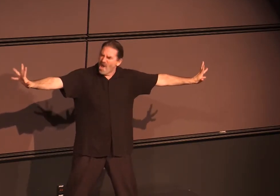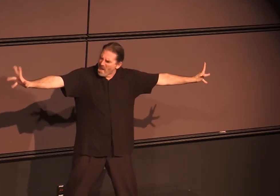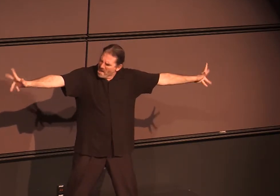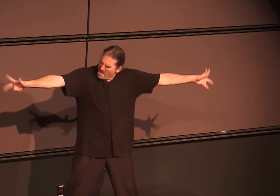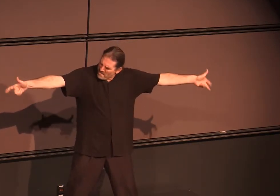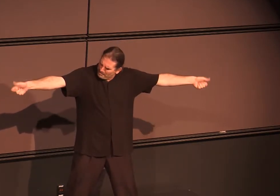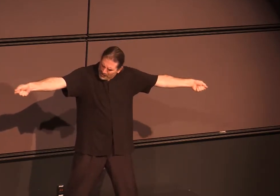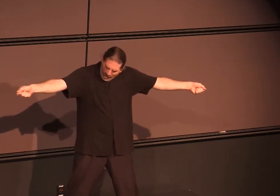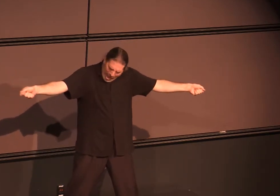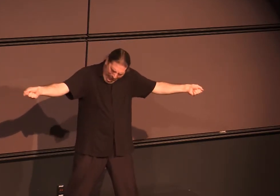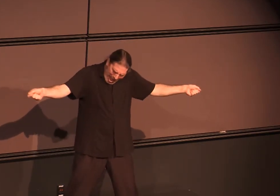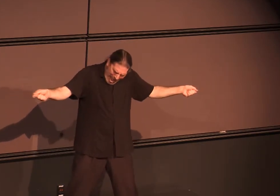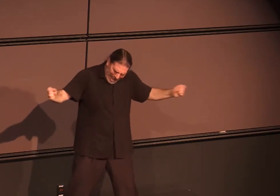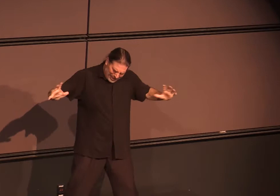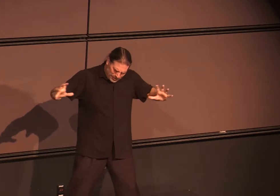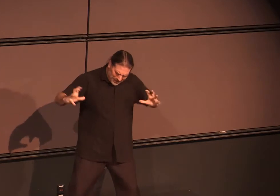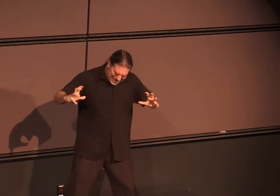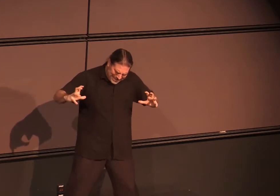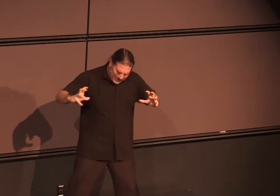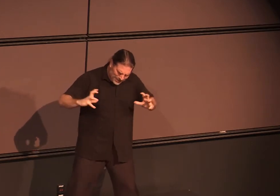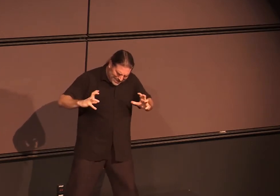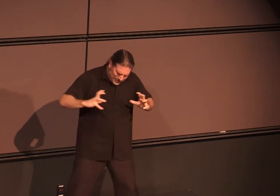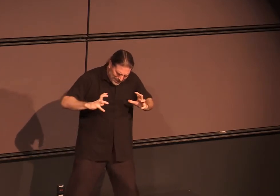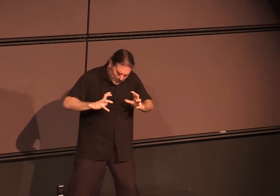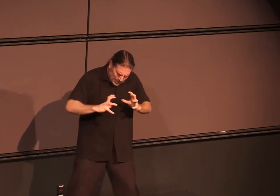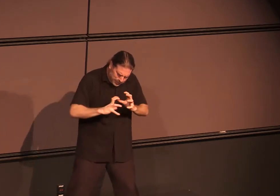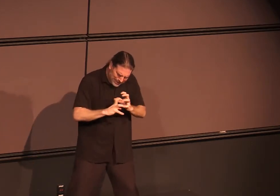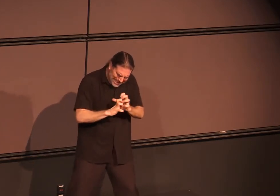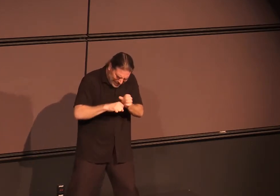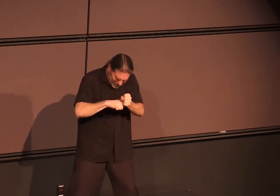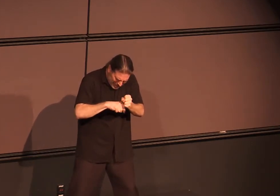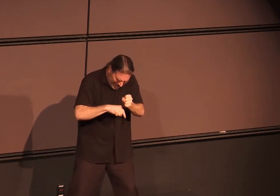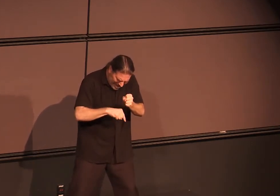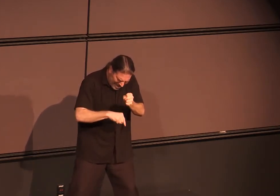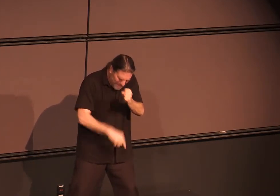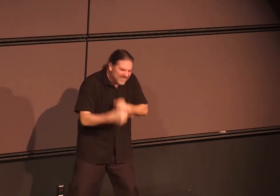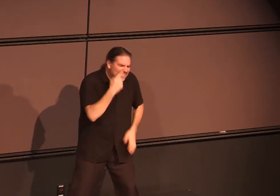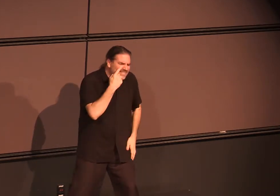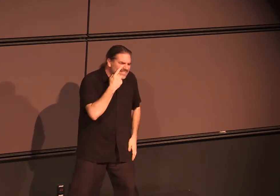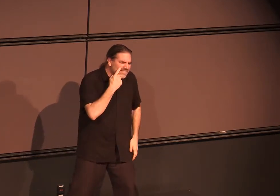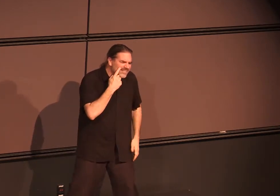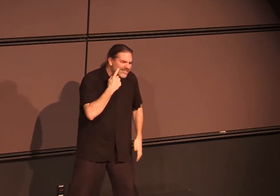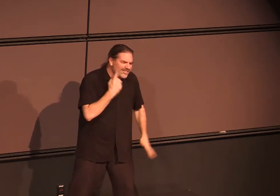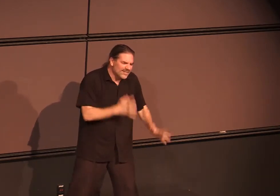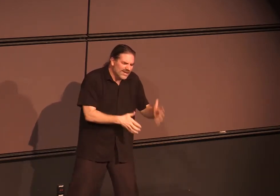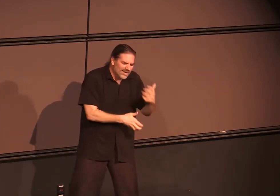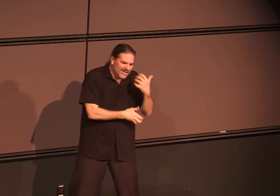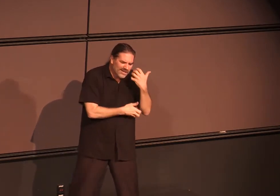And he pulls it all back together, compressing it down to a single teardrop.